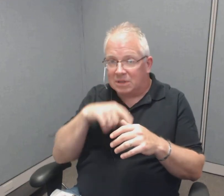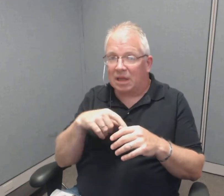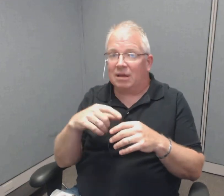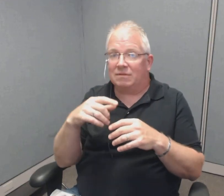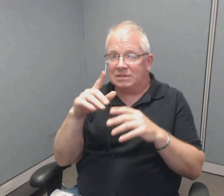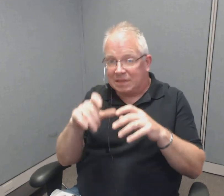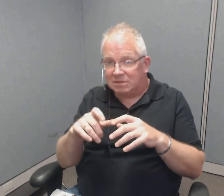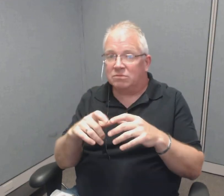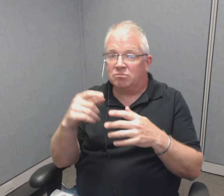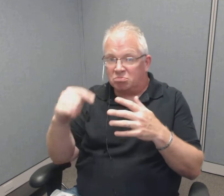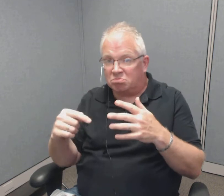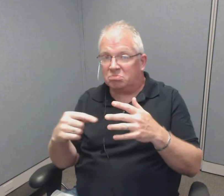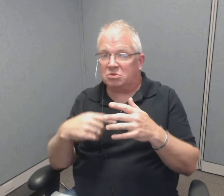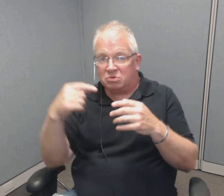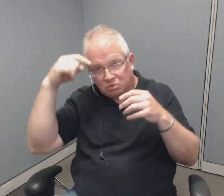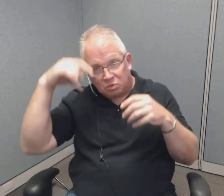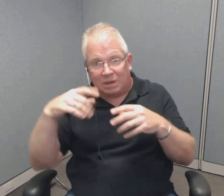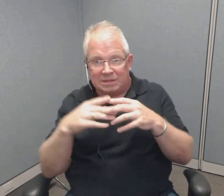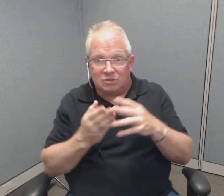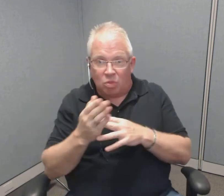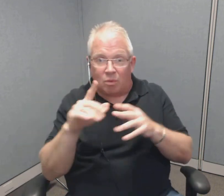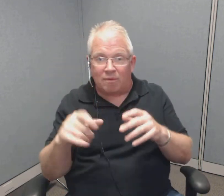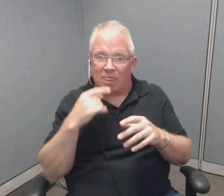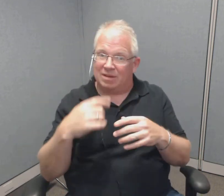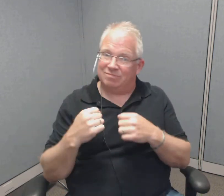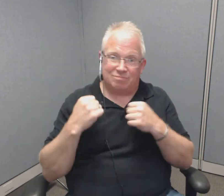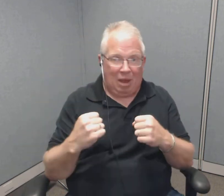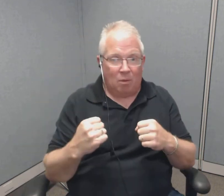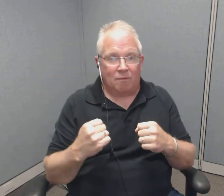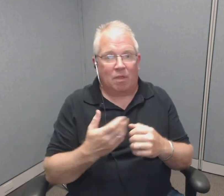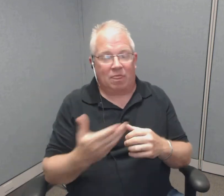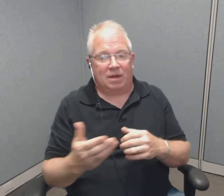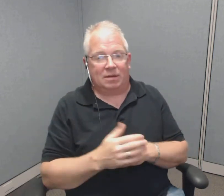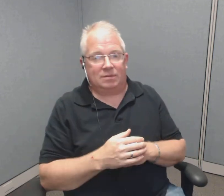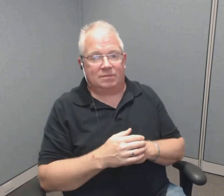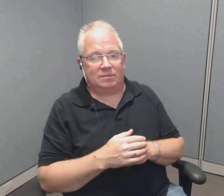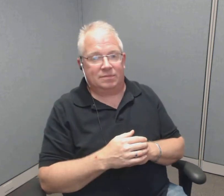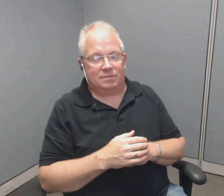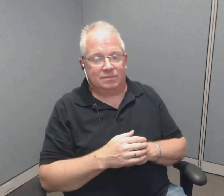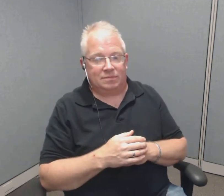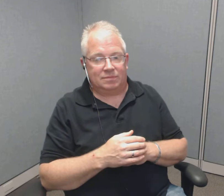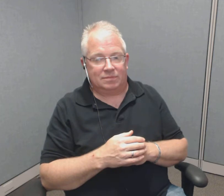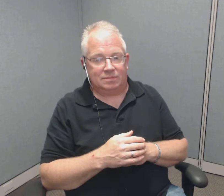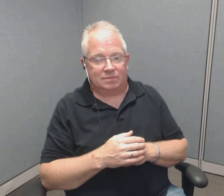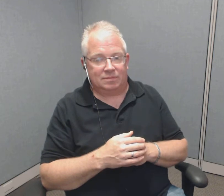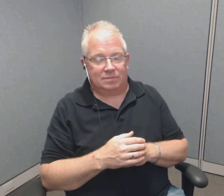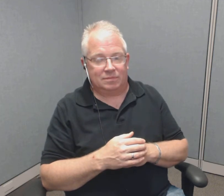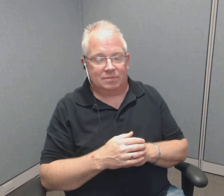tests through your phone. This is a powerful device. And we'll just have it hold that on me like that. Topol's